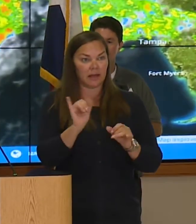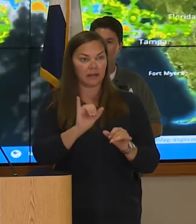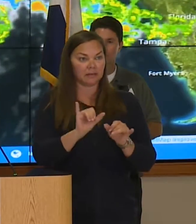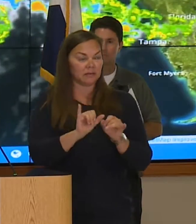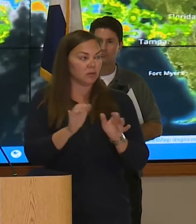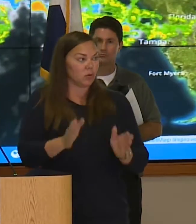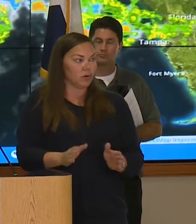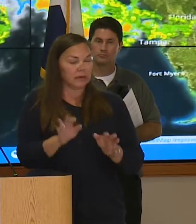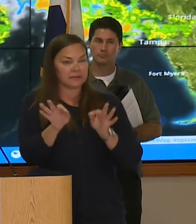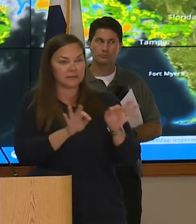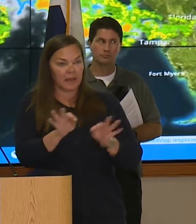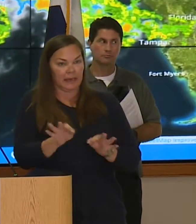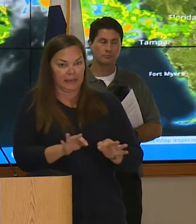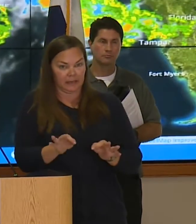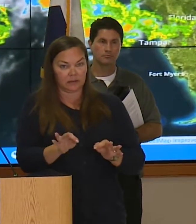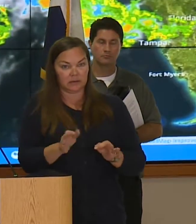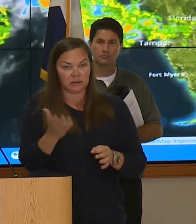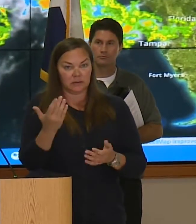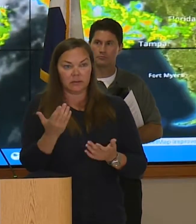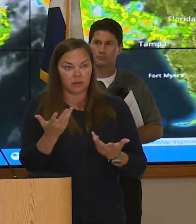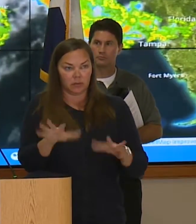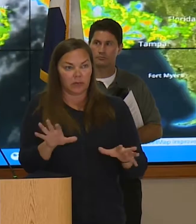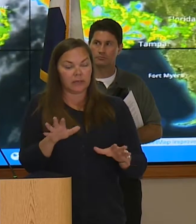explaining, is still a little bit